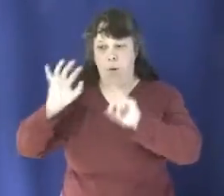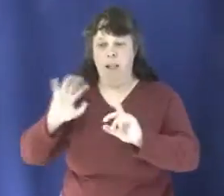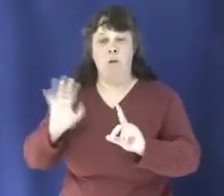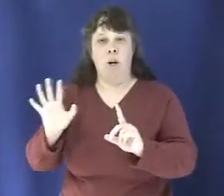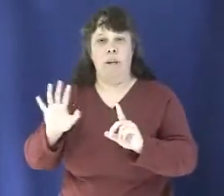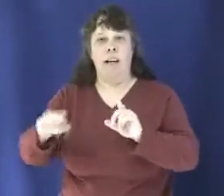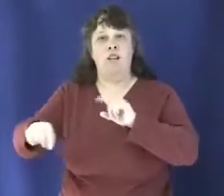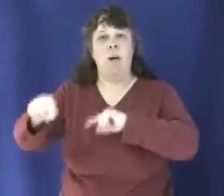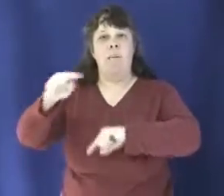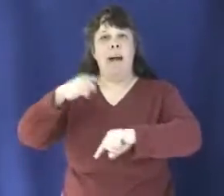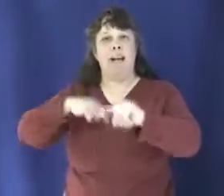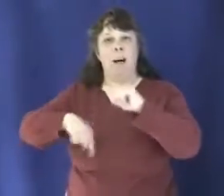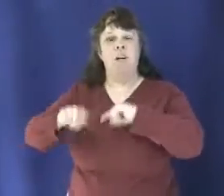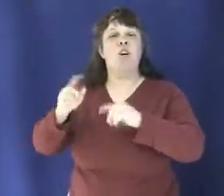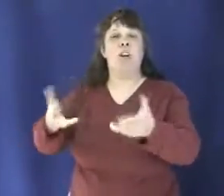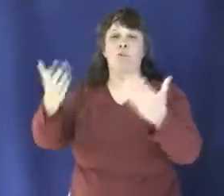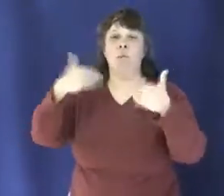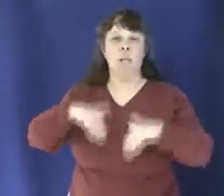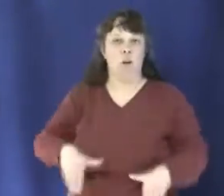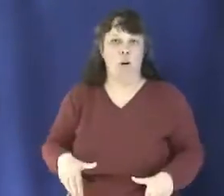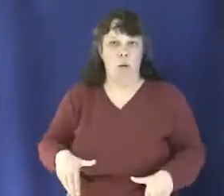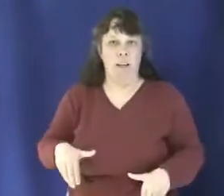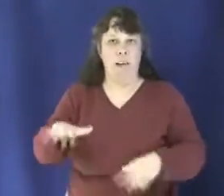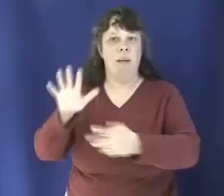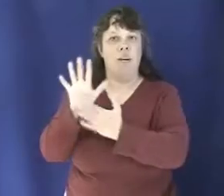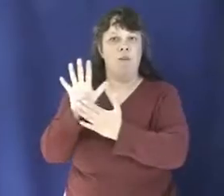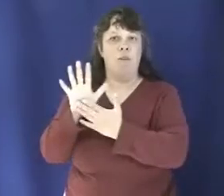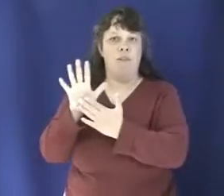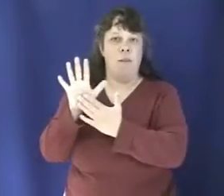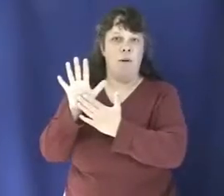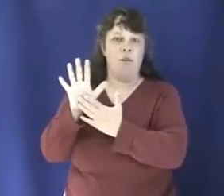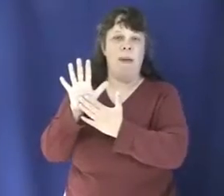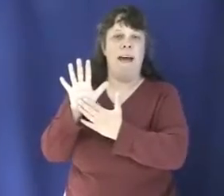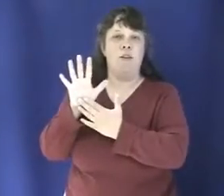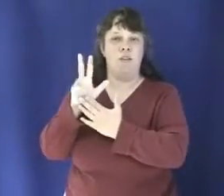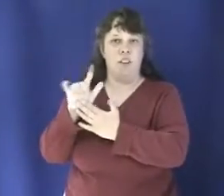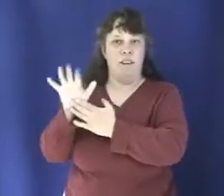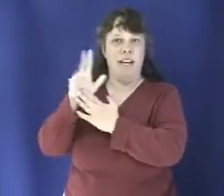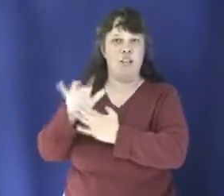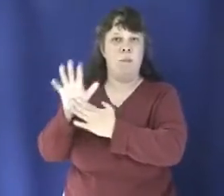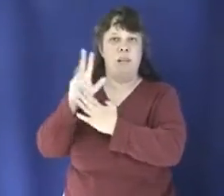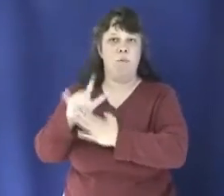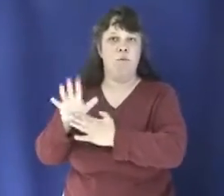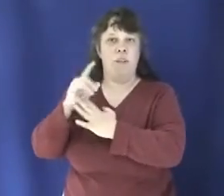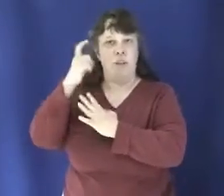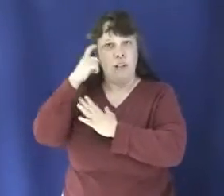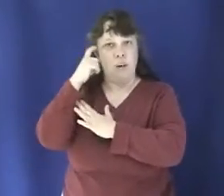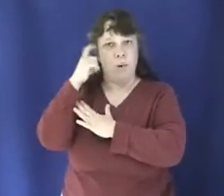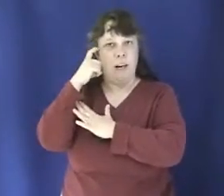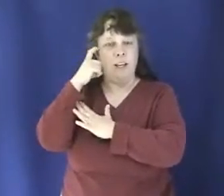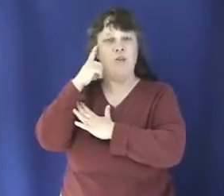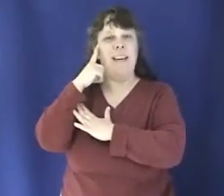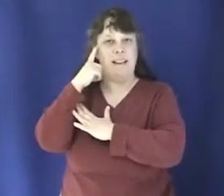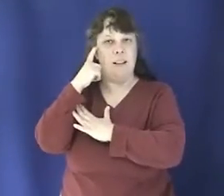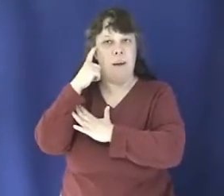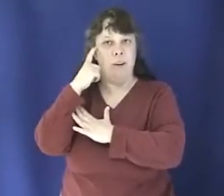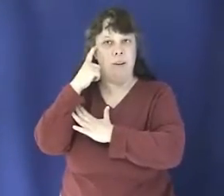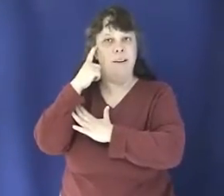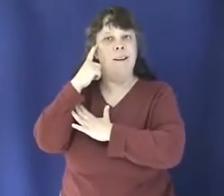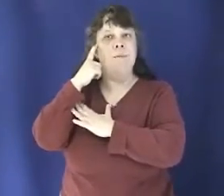well, I need to work on that, and try to back up, and you're going to have to relearn the whole thing because those patterns of handshakes and movements are in your brain, and you can't get them out.